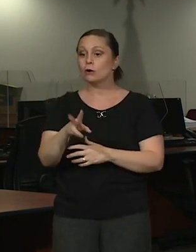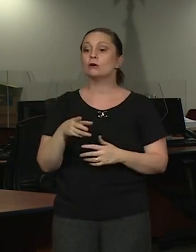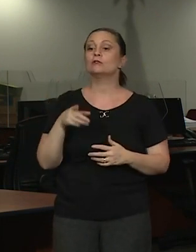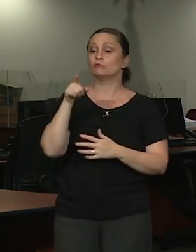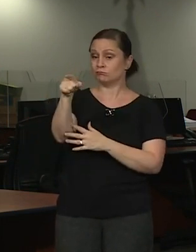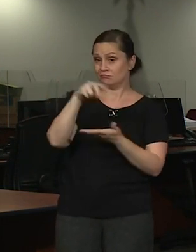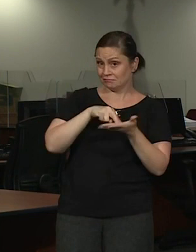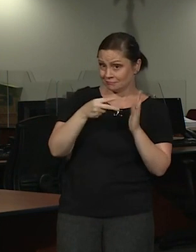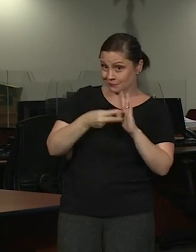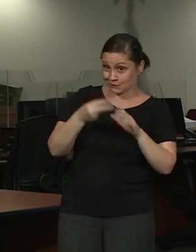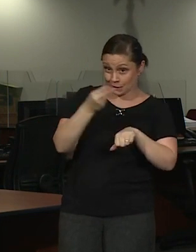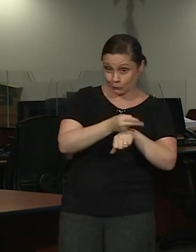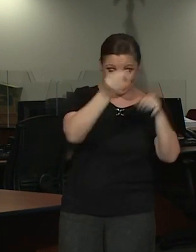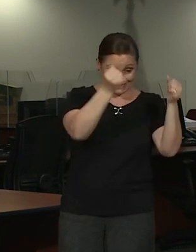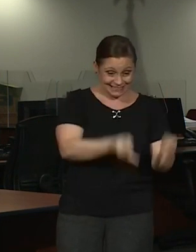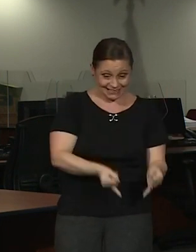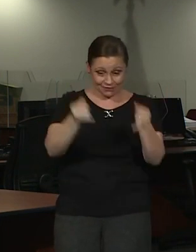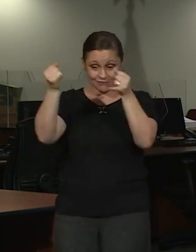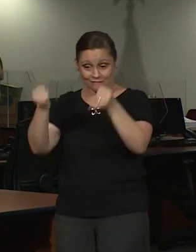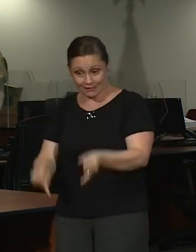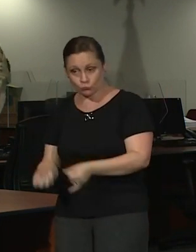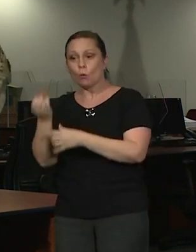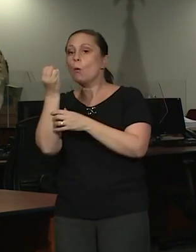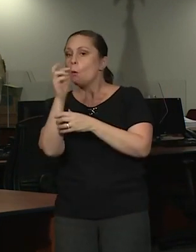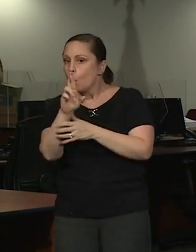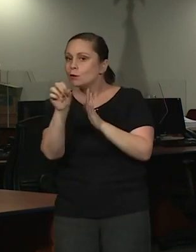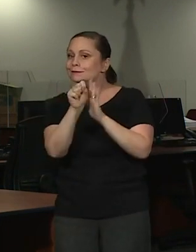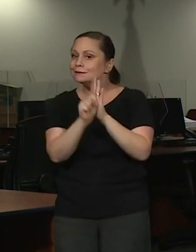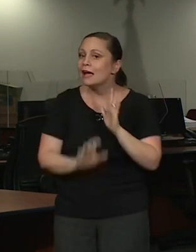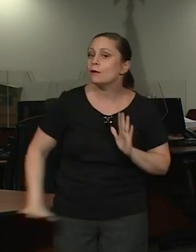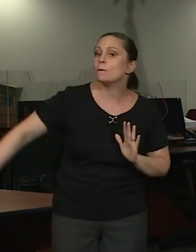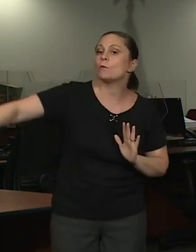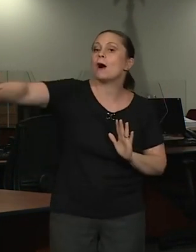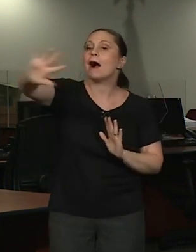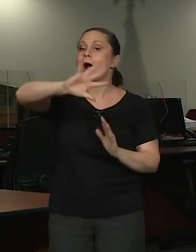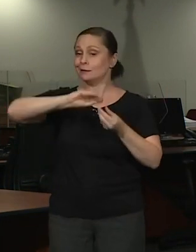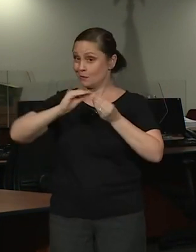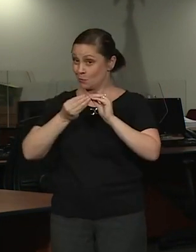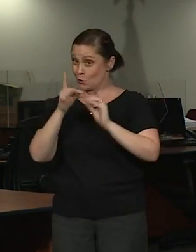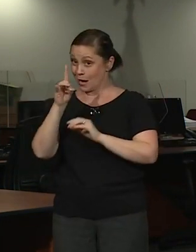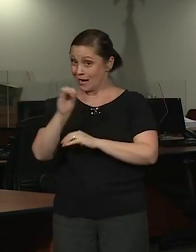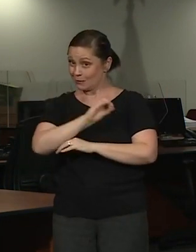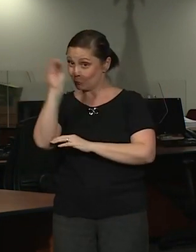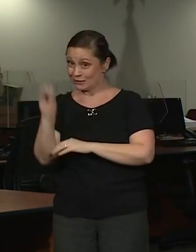kind of individually about what they need to do, or is it statewide 80%? Can you clarify?